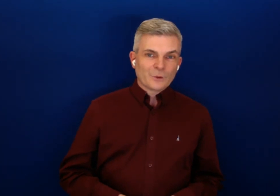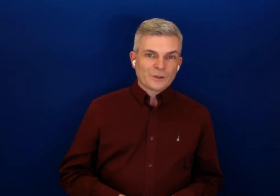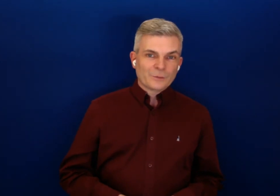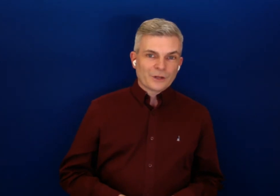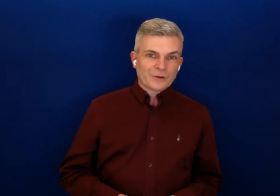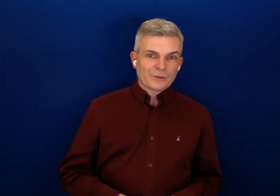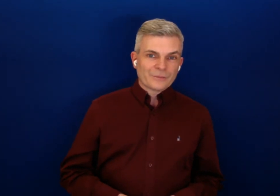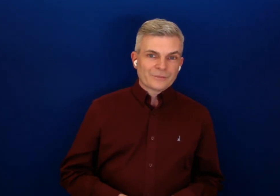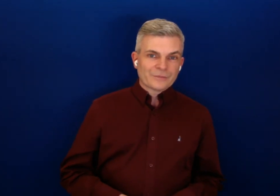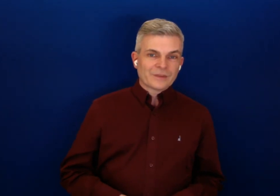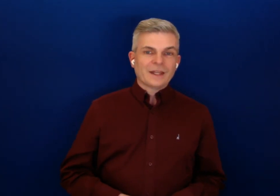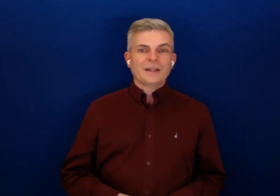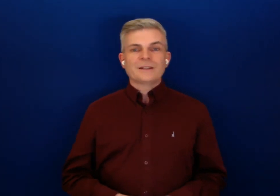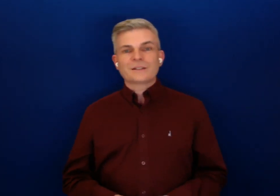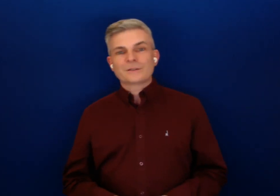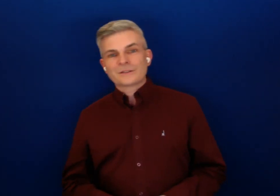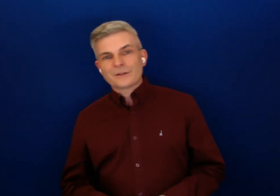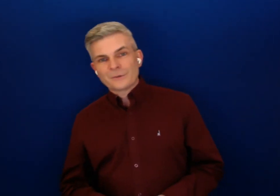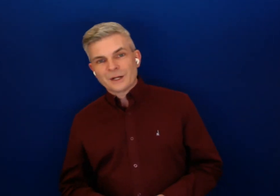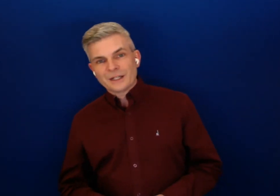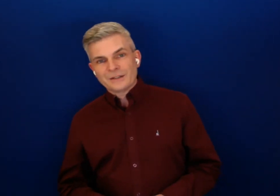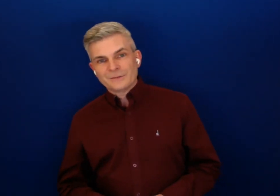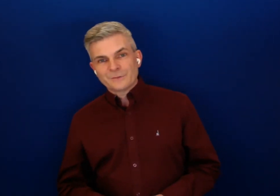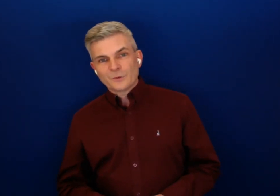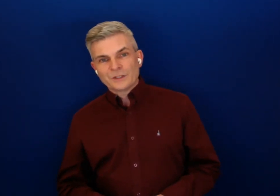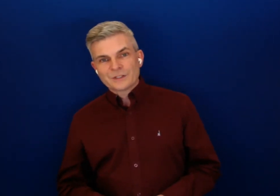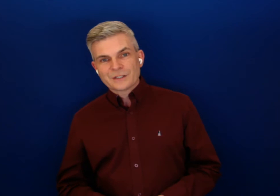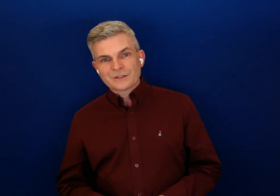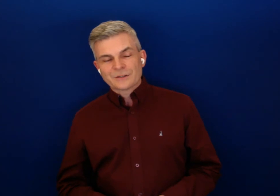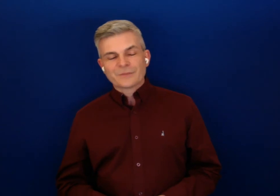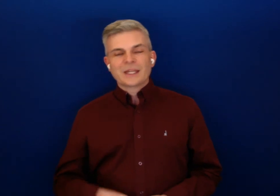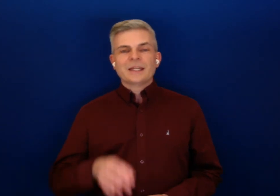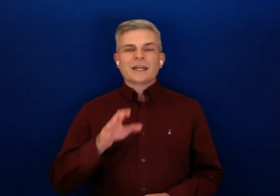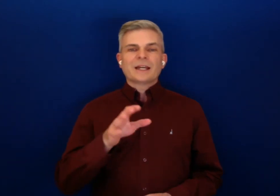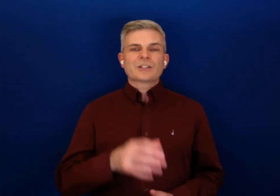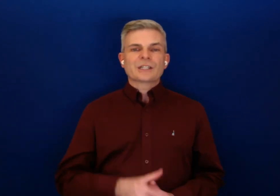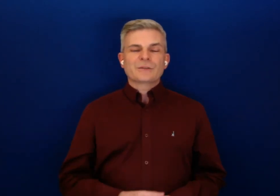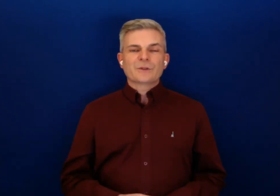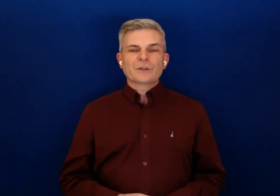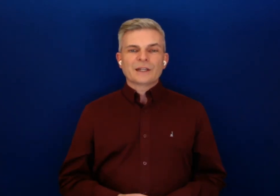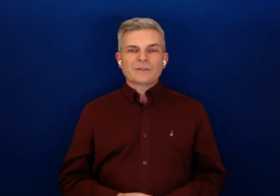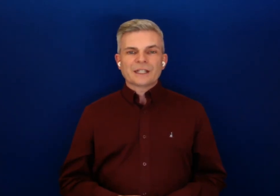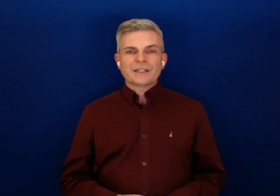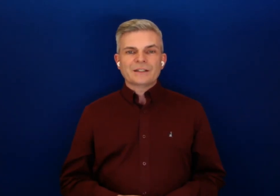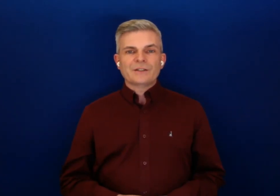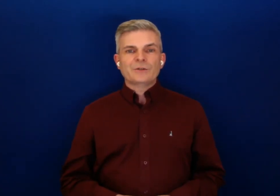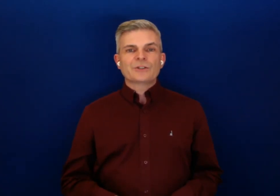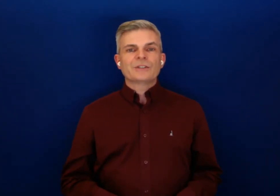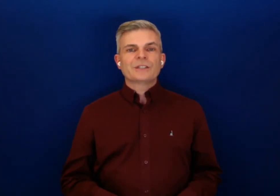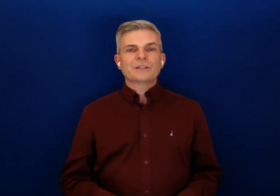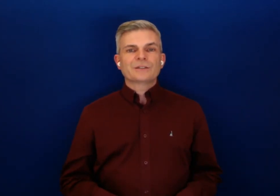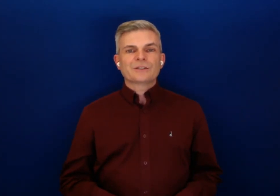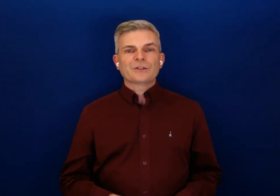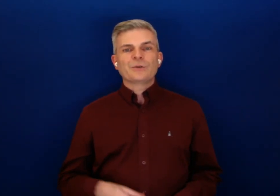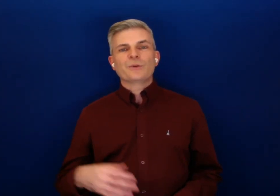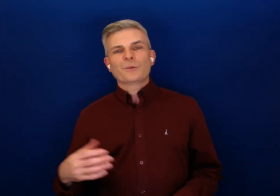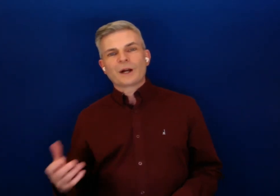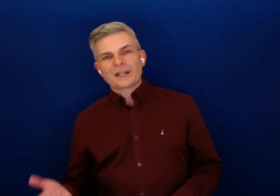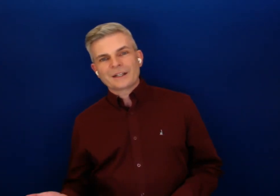one brother and tilt to the right for one sister. Actually, if you're left-handed, you should tilt to the right and